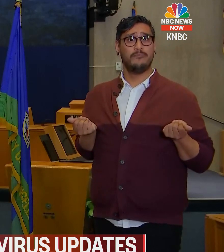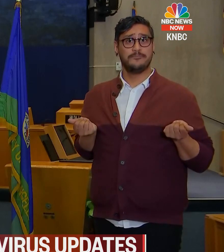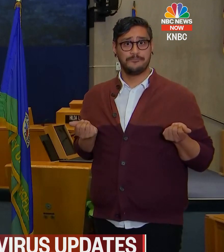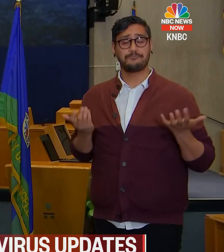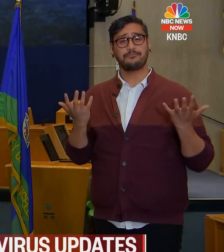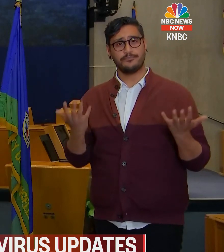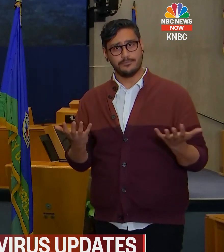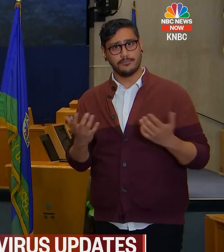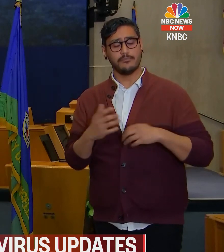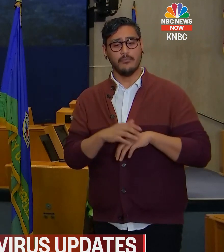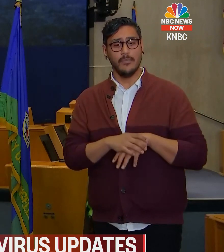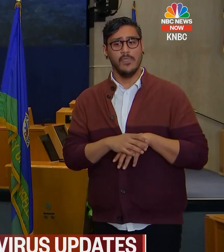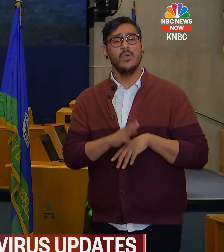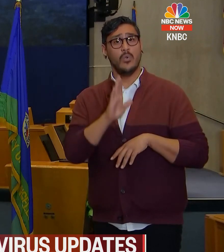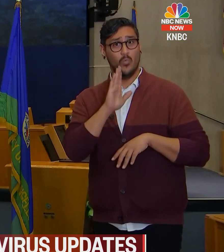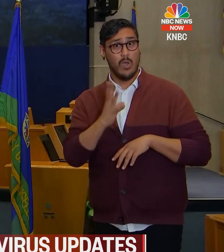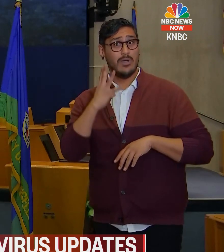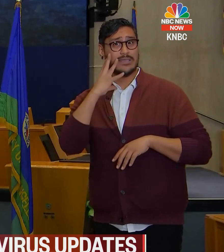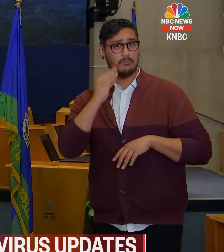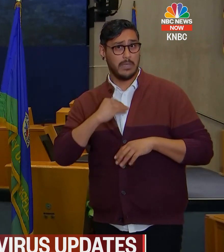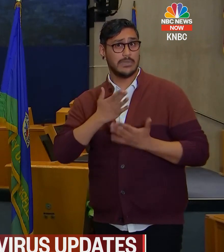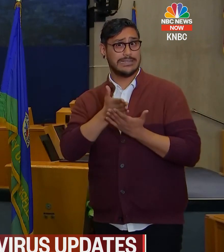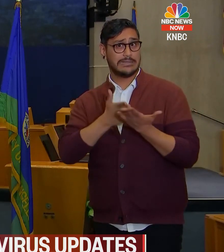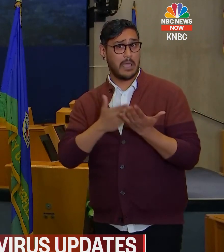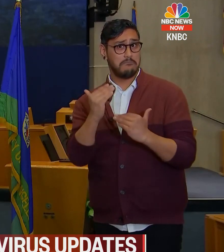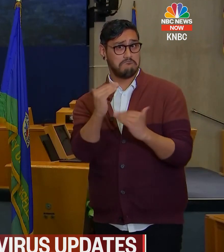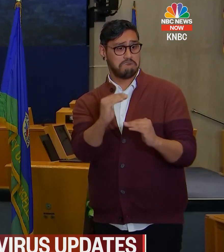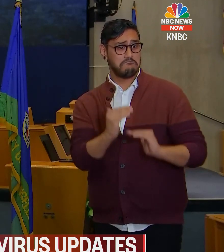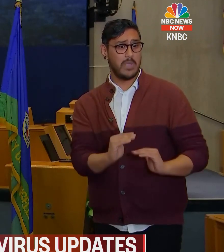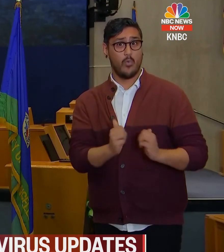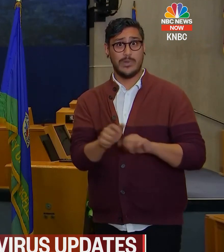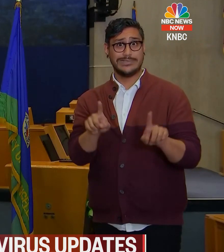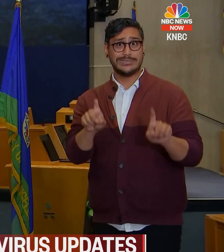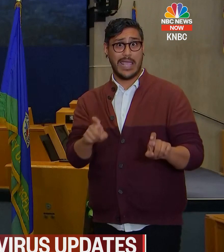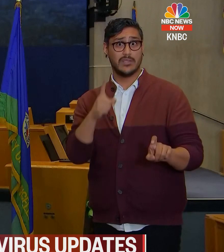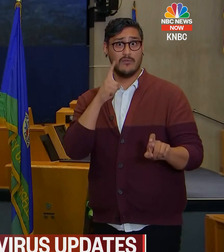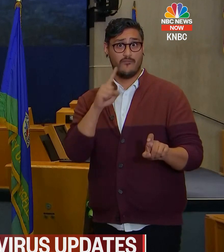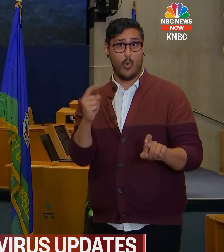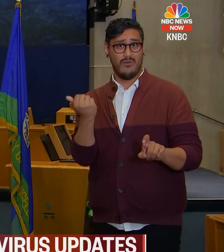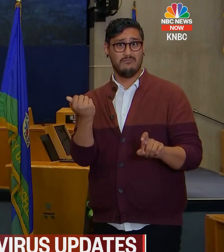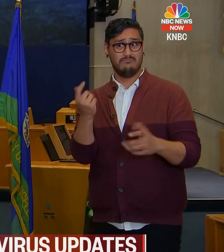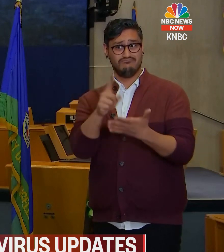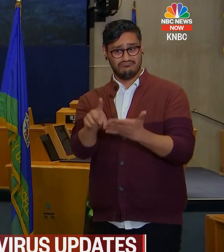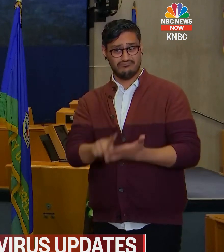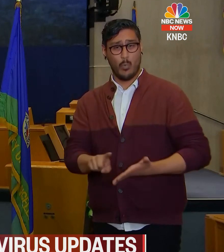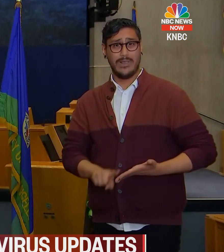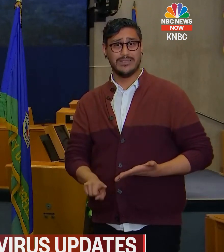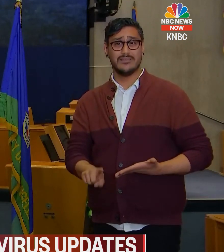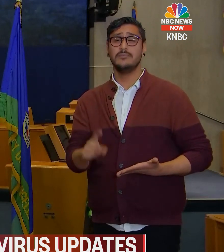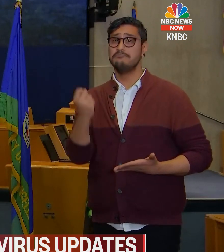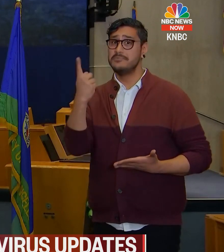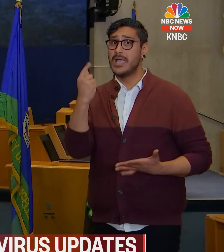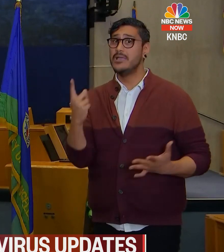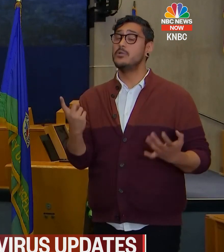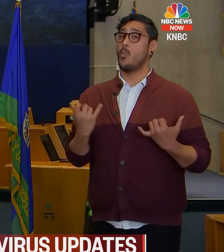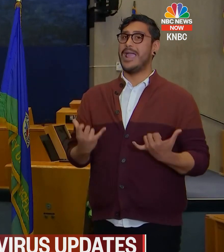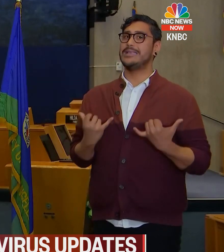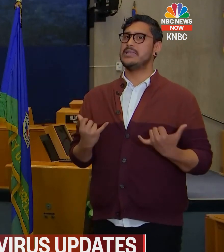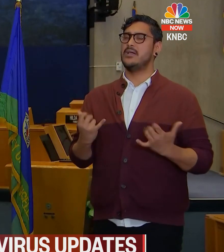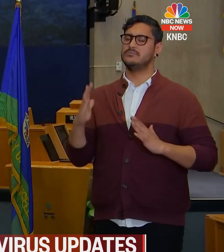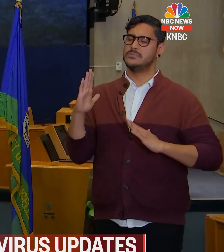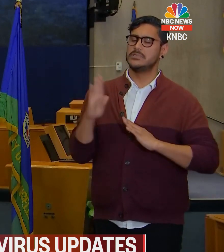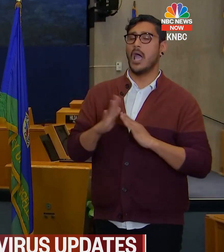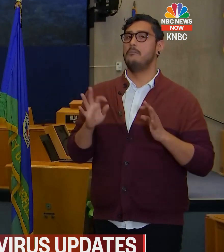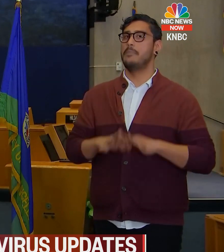Nonetheless, since we're going to experience some limitations in testing for the next few weeks, it's more important than ever